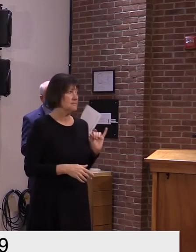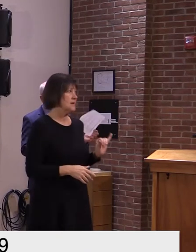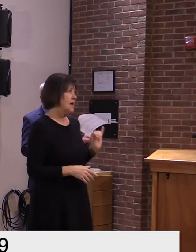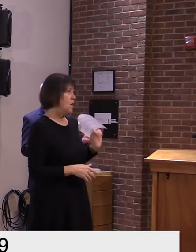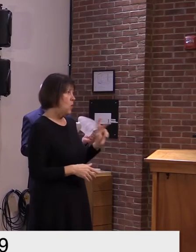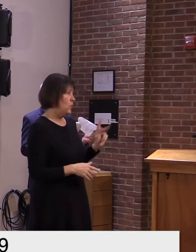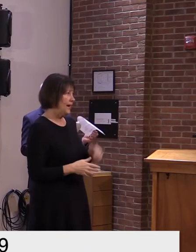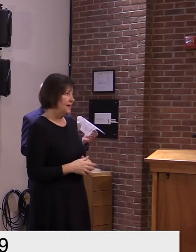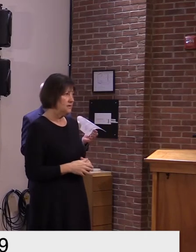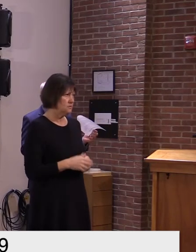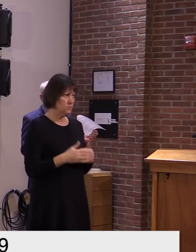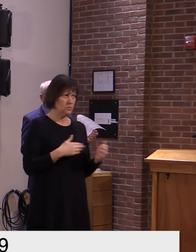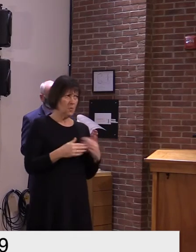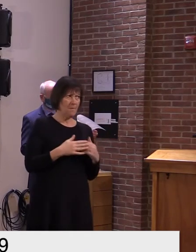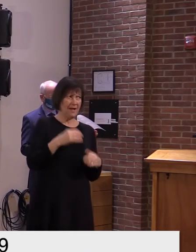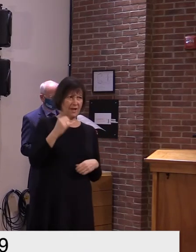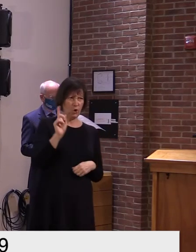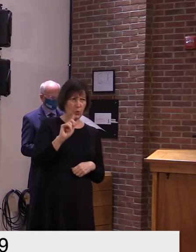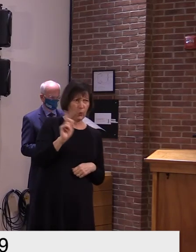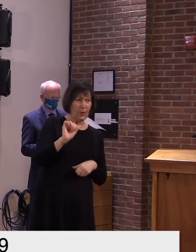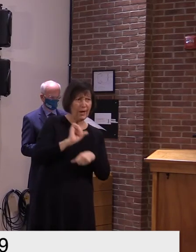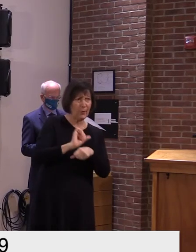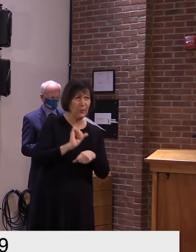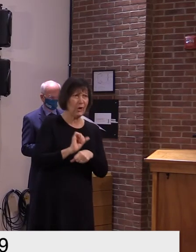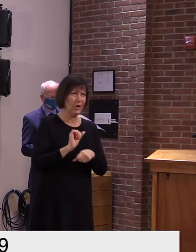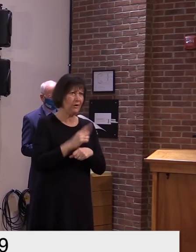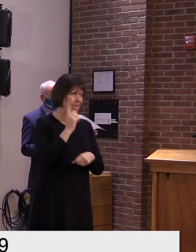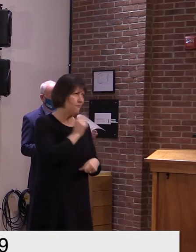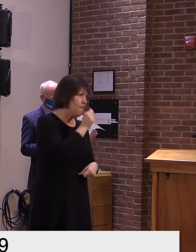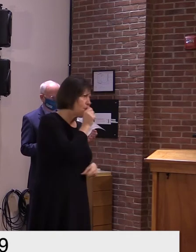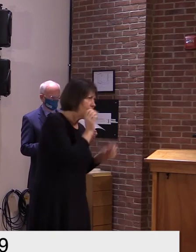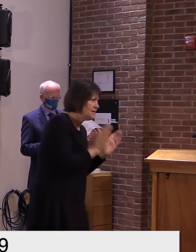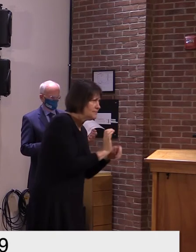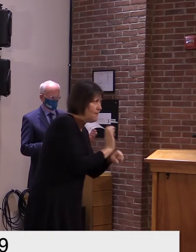Okay. So it doesn't matter regardless of what company they work for?